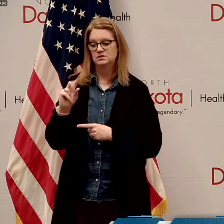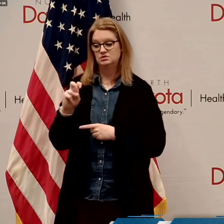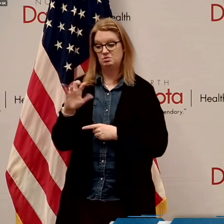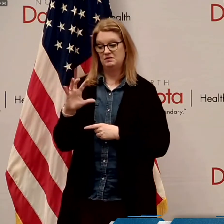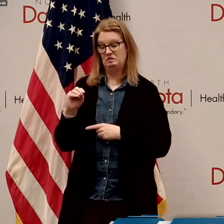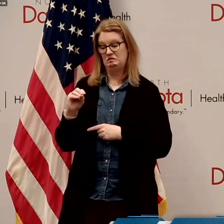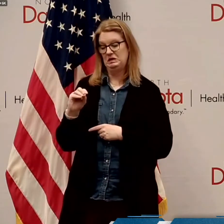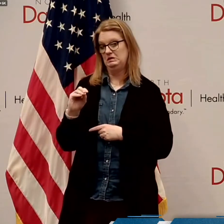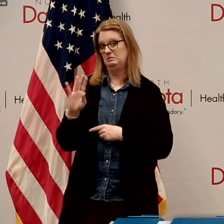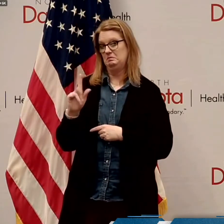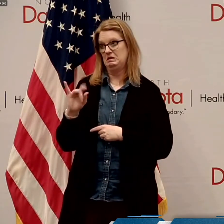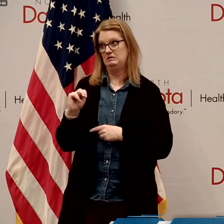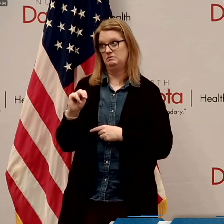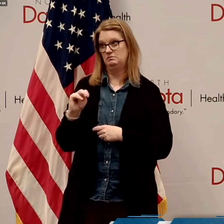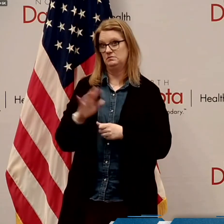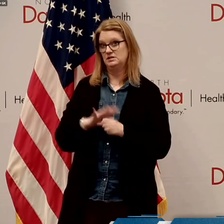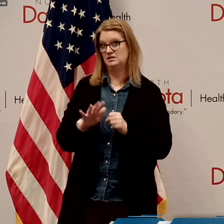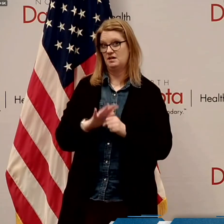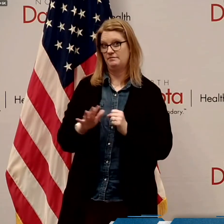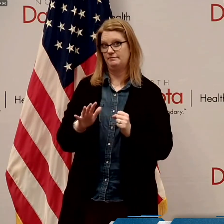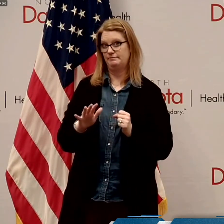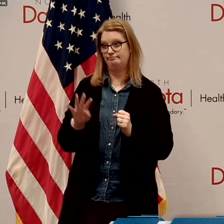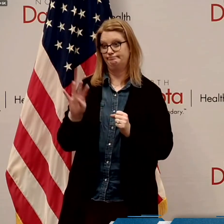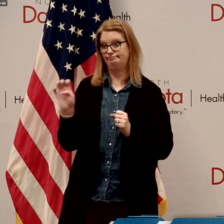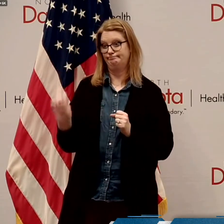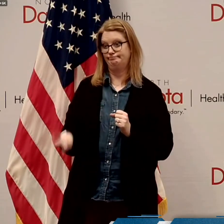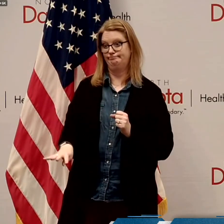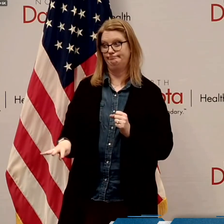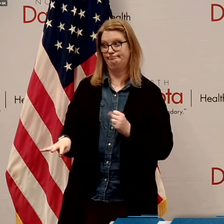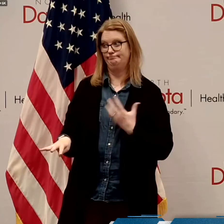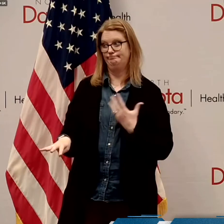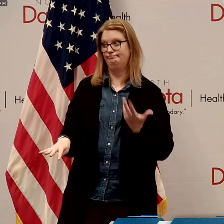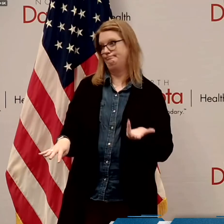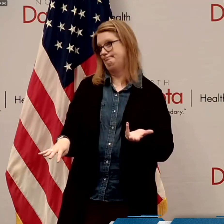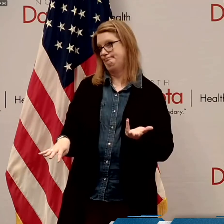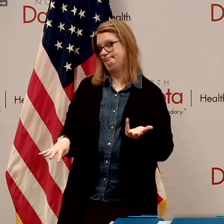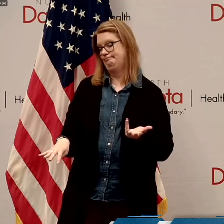is quite enough, but it is, at